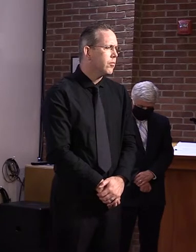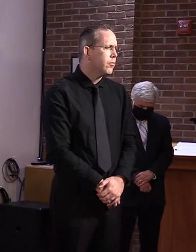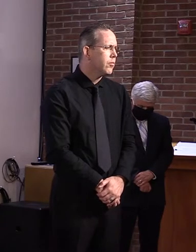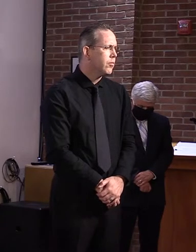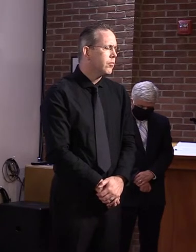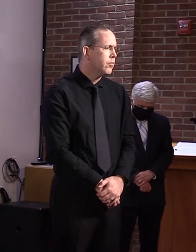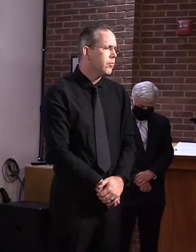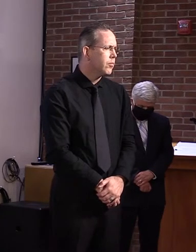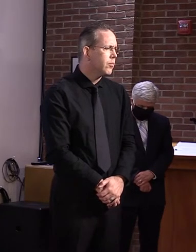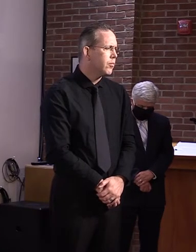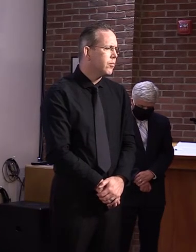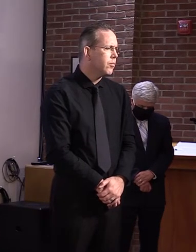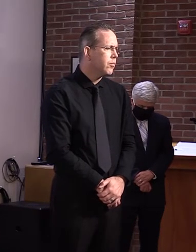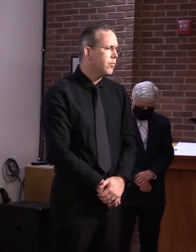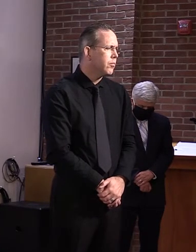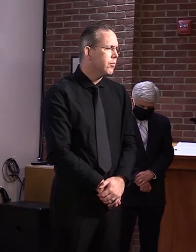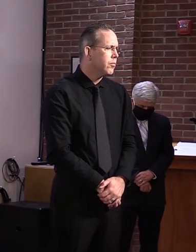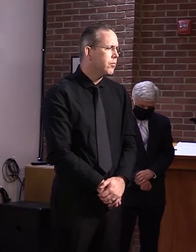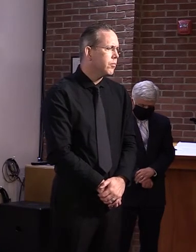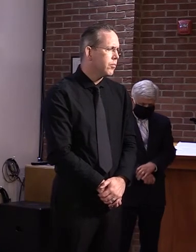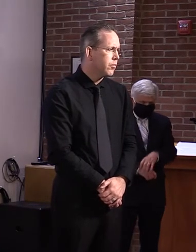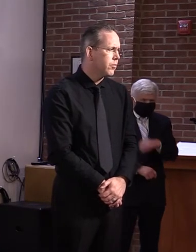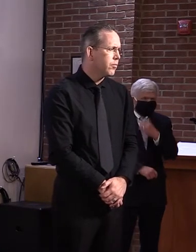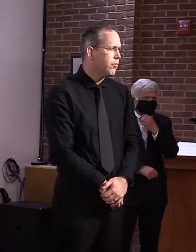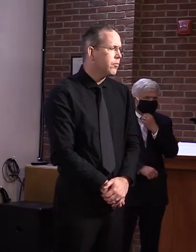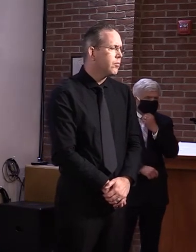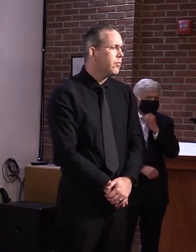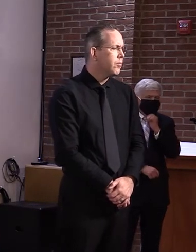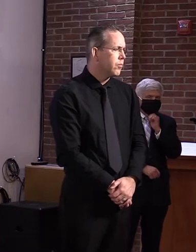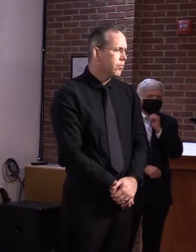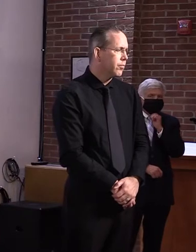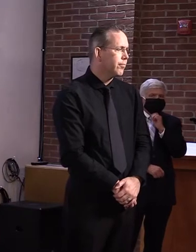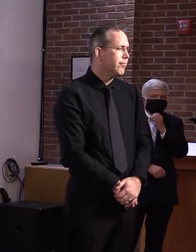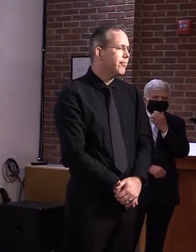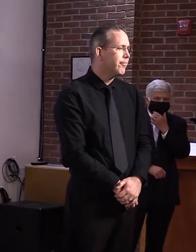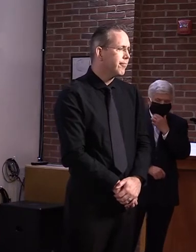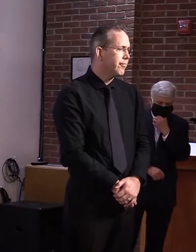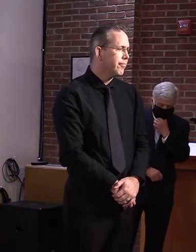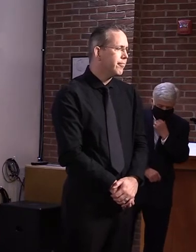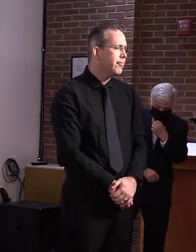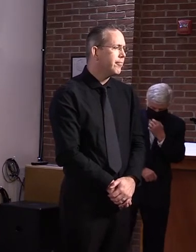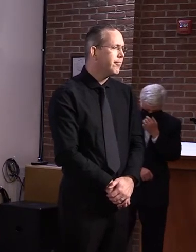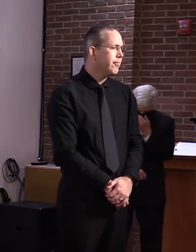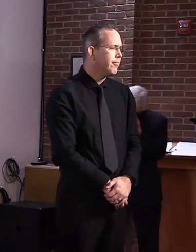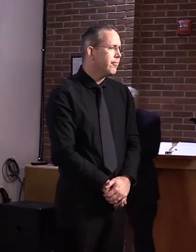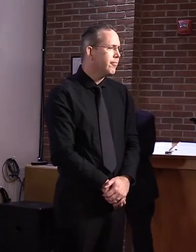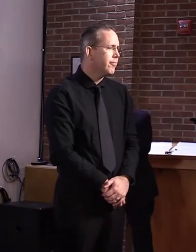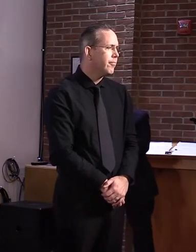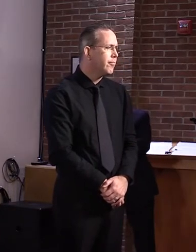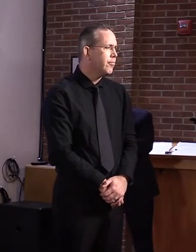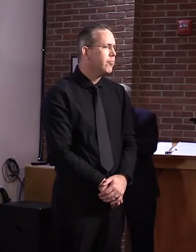And can you speak what needs to happen before this can be offered to students and how long you think it will take?